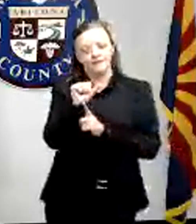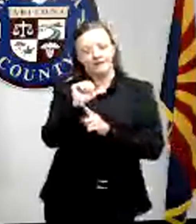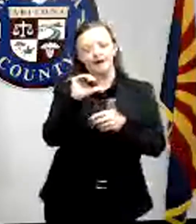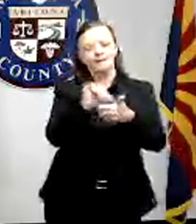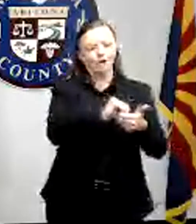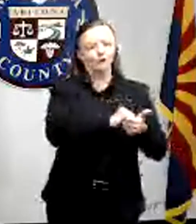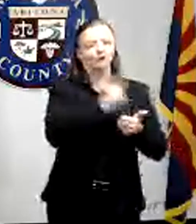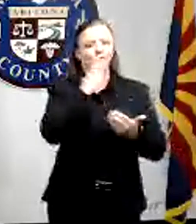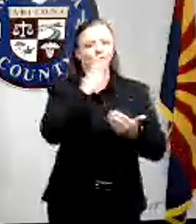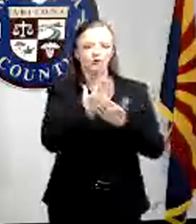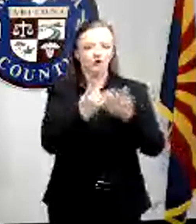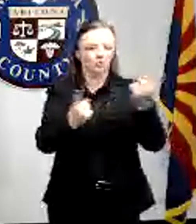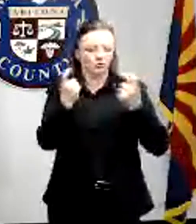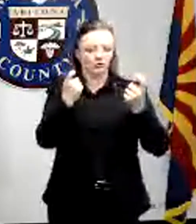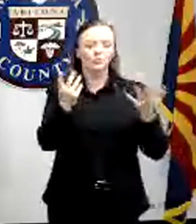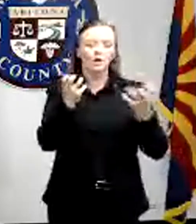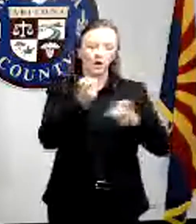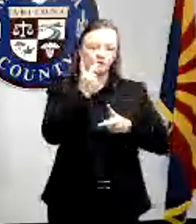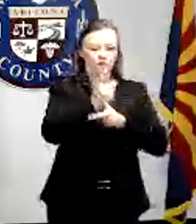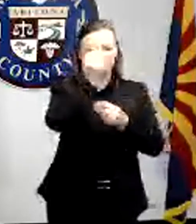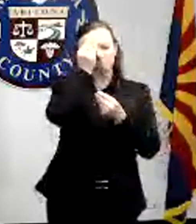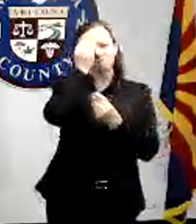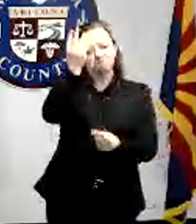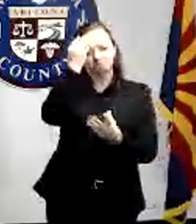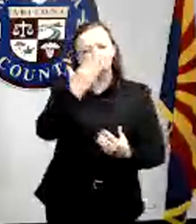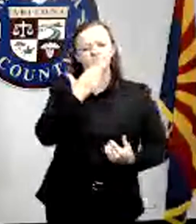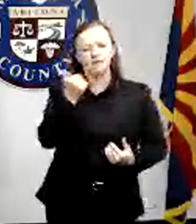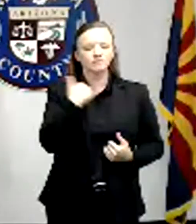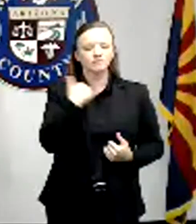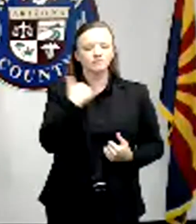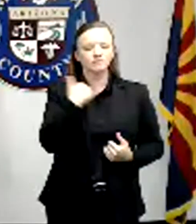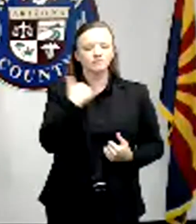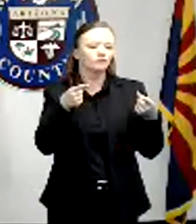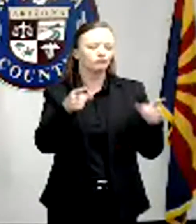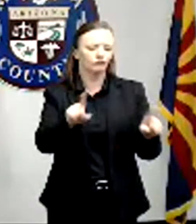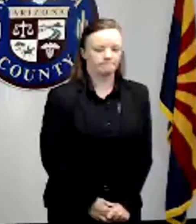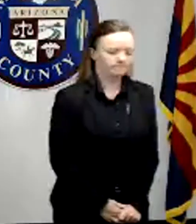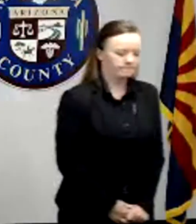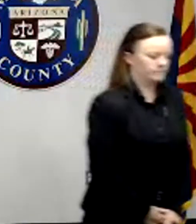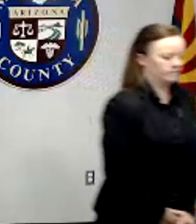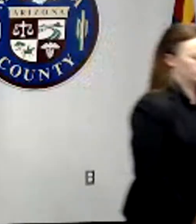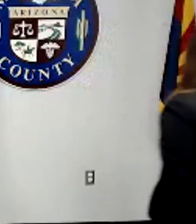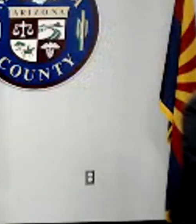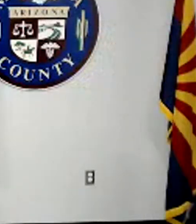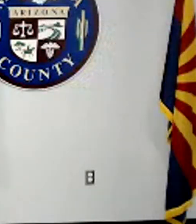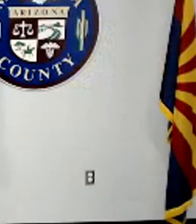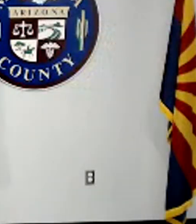questions. We certainly want to keep you informed as best we can during these difficult times and during this